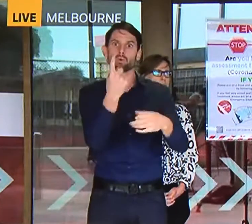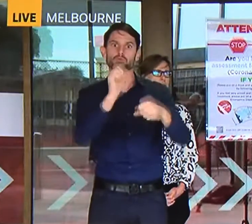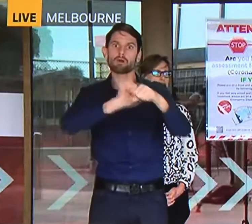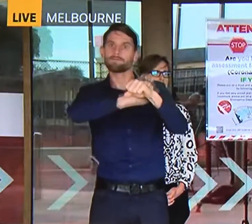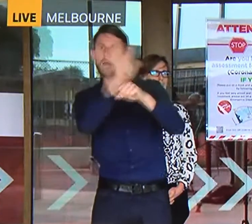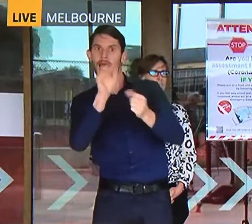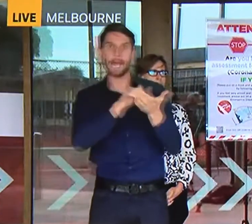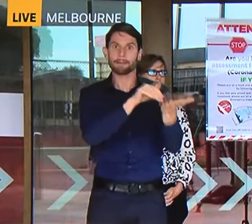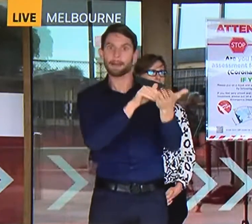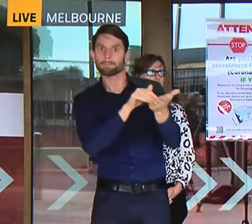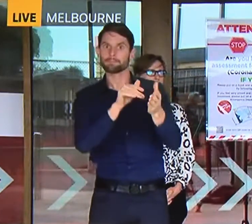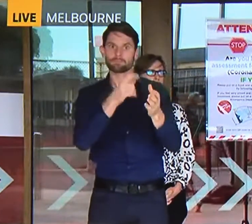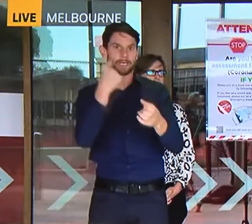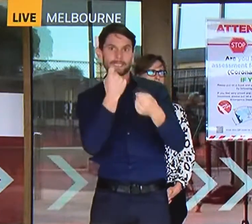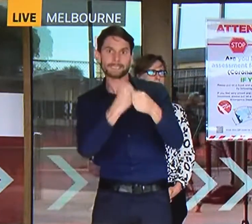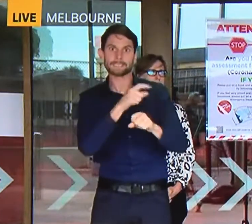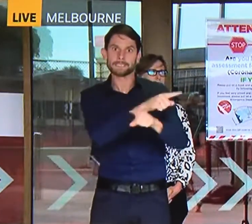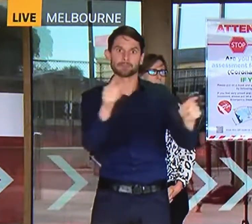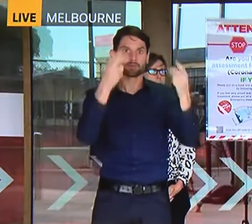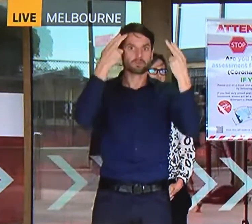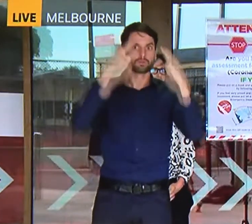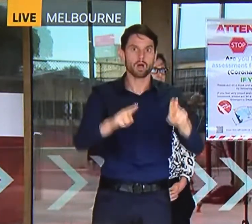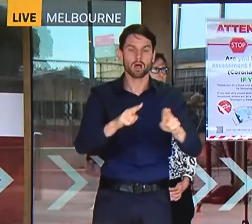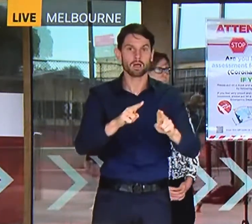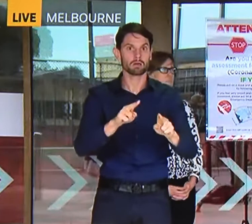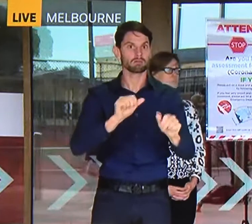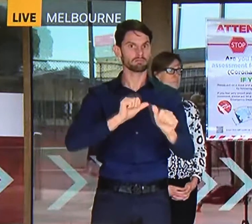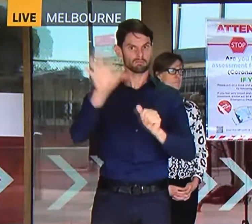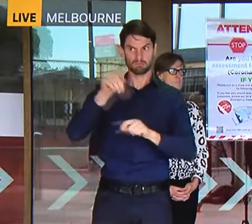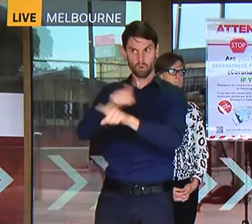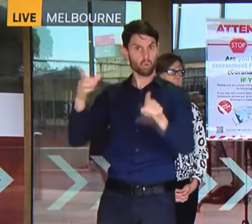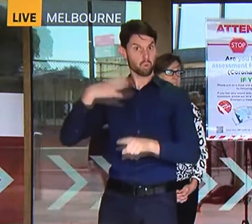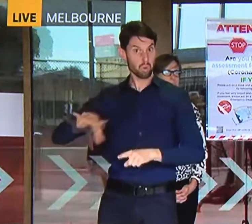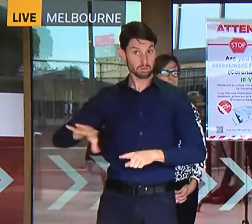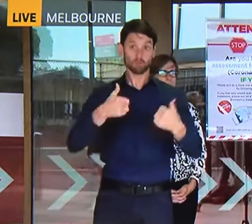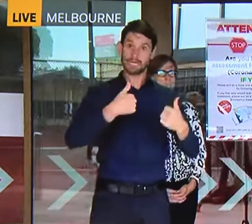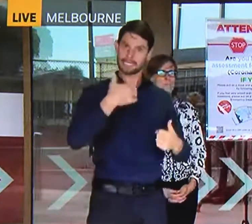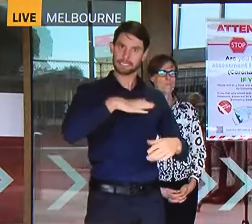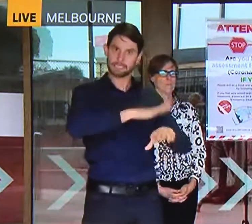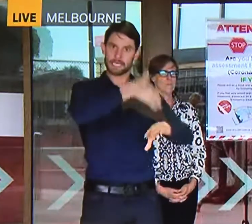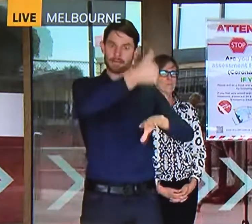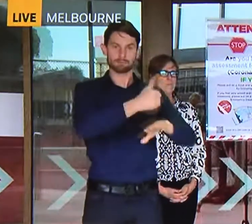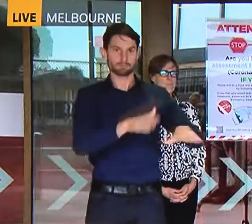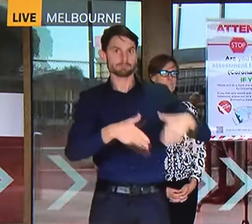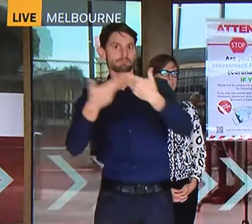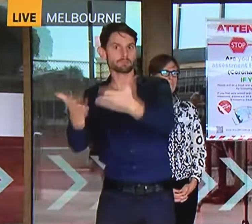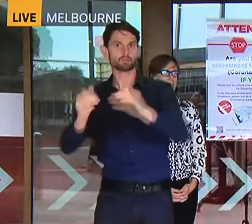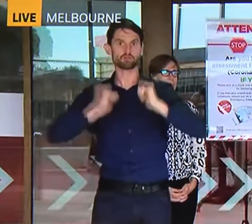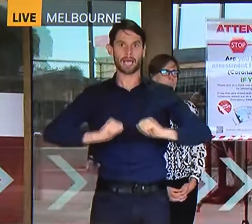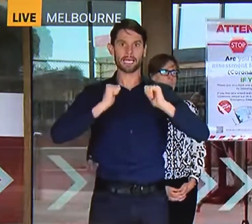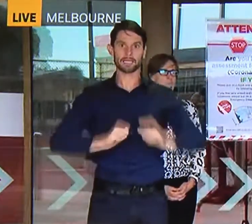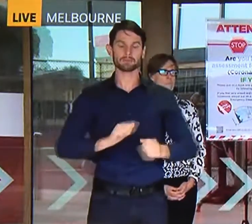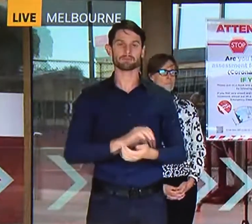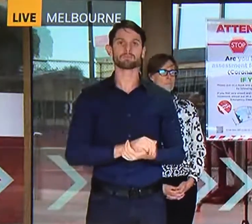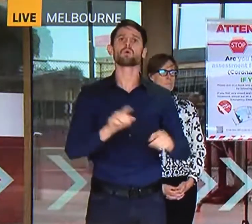the existing ICU nurses. This is what's going to allow us to support those ventilators, which themselves will go